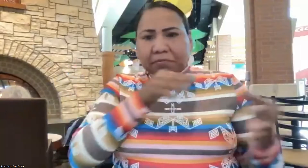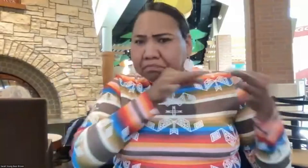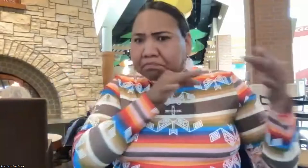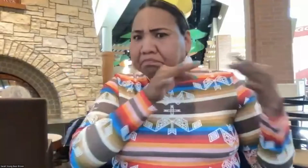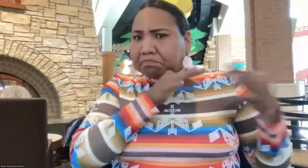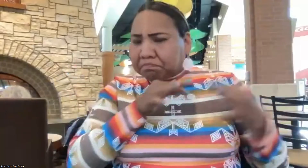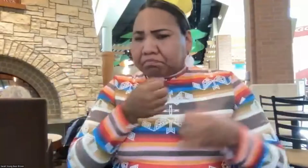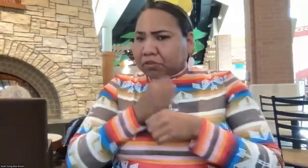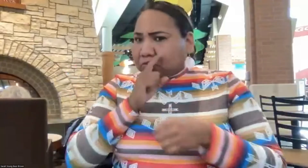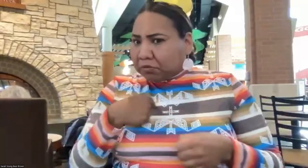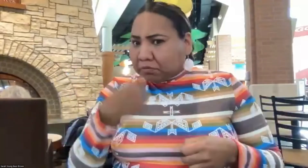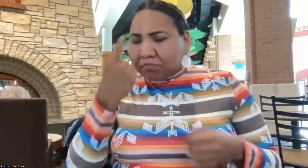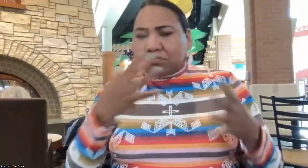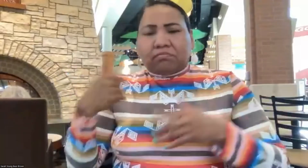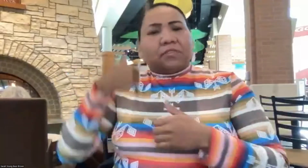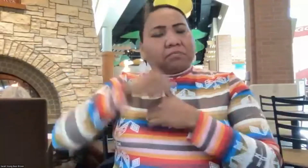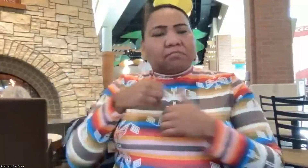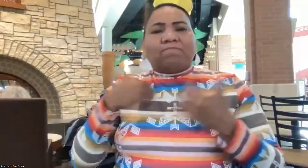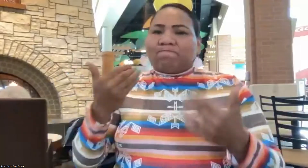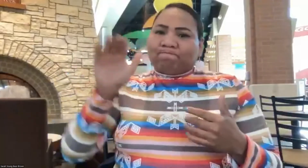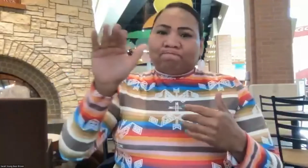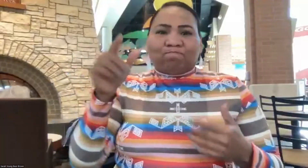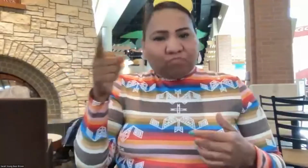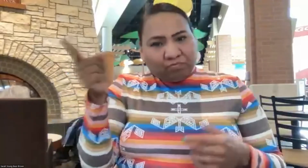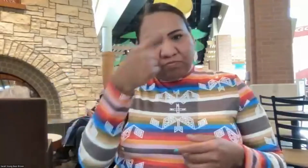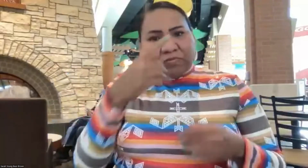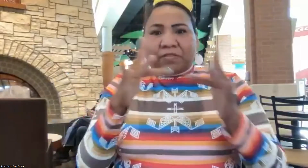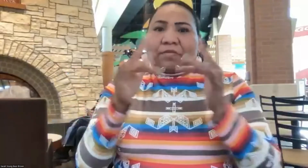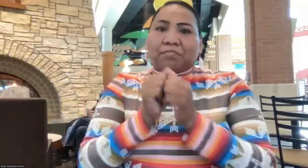my mother immediately, and